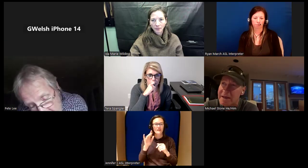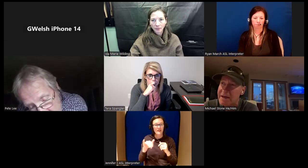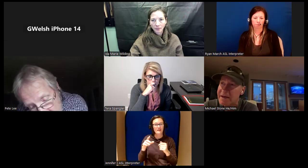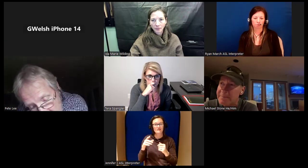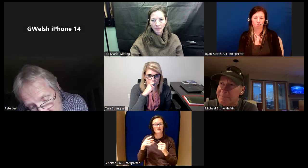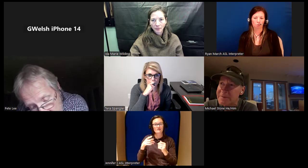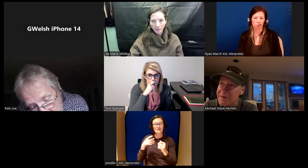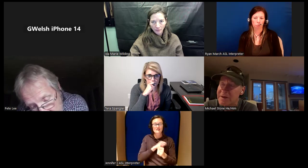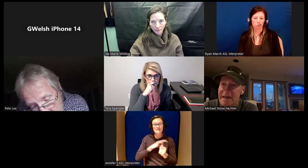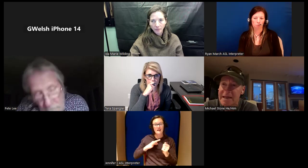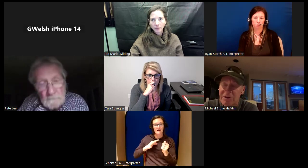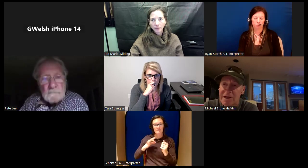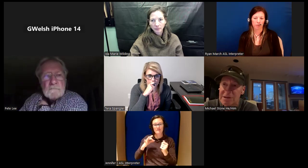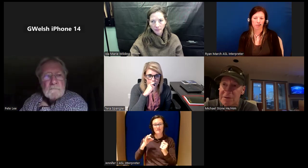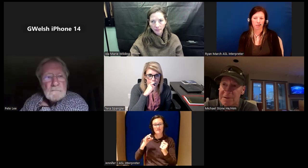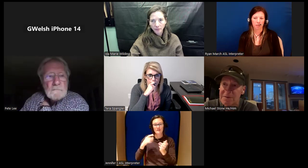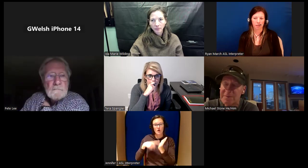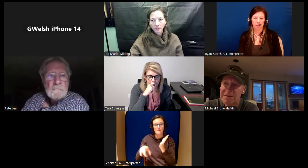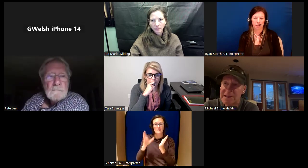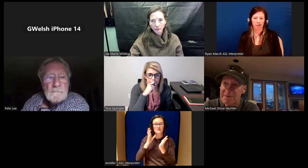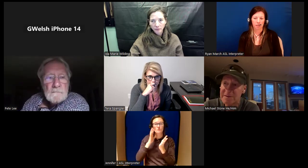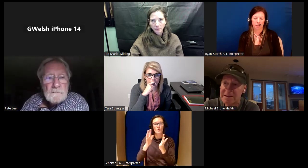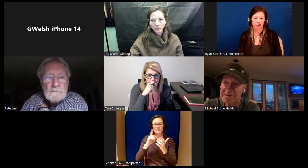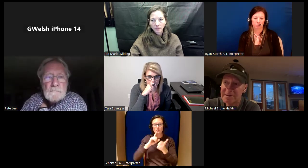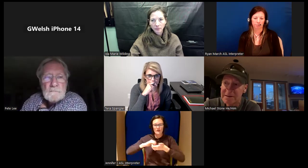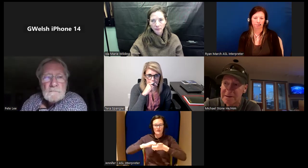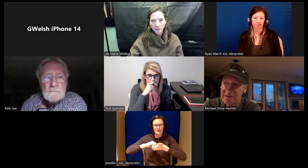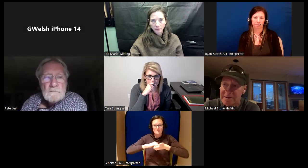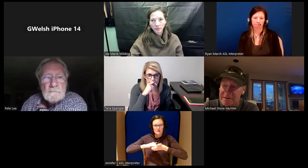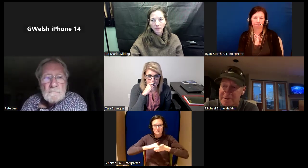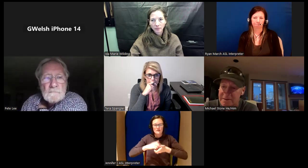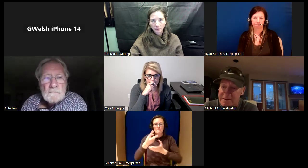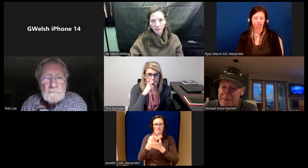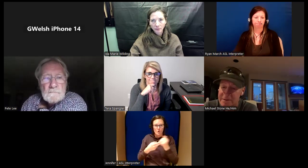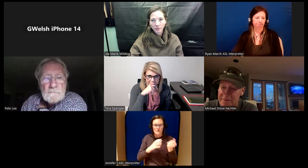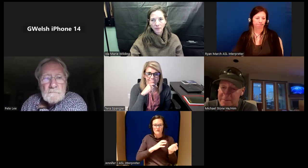very, very tight crossover between both subcommittees.